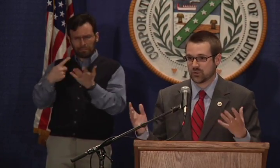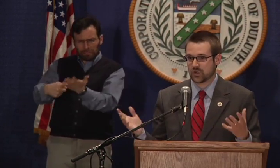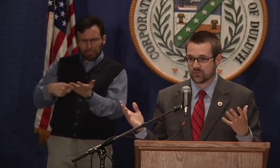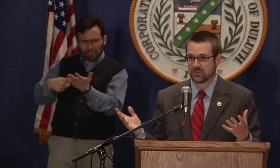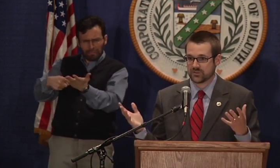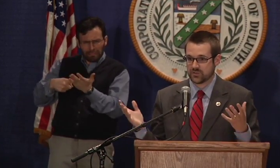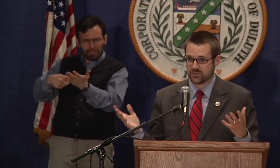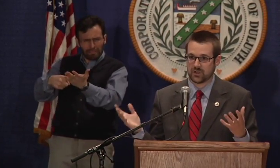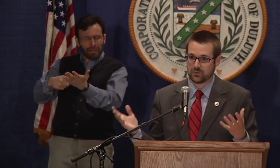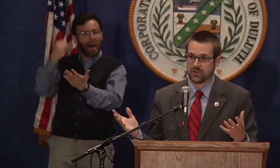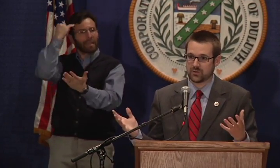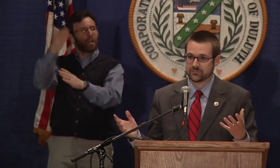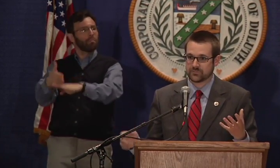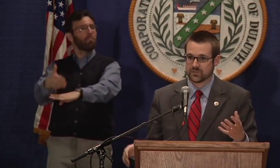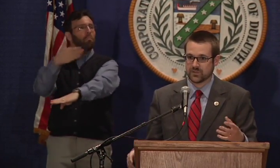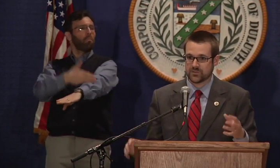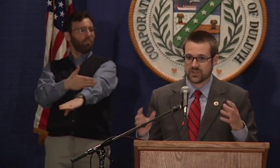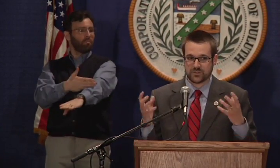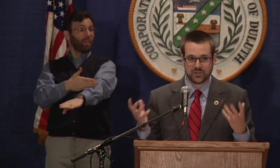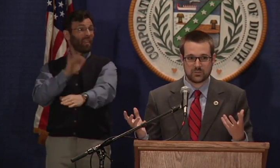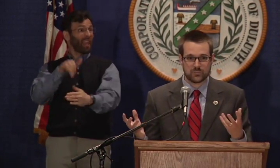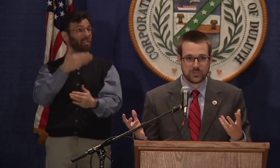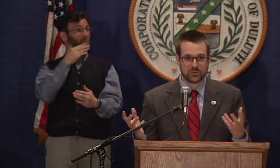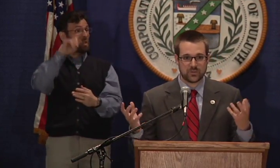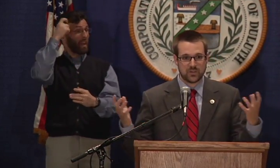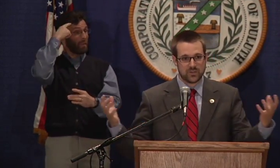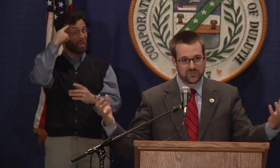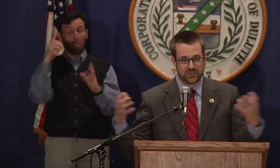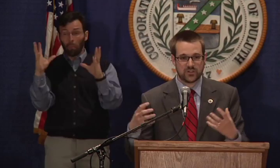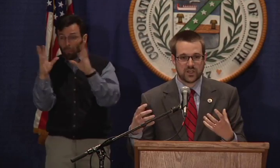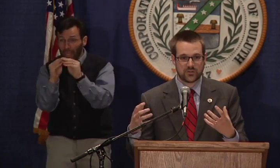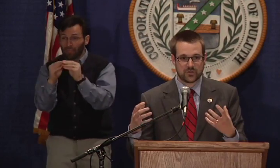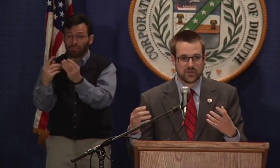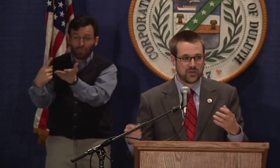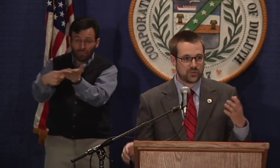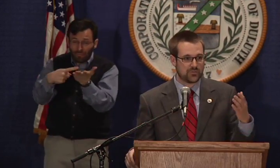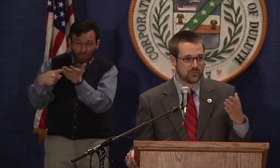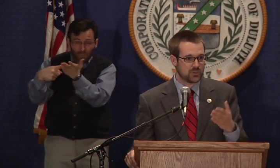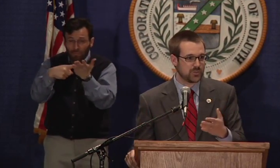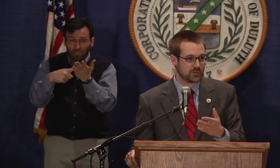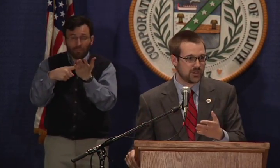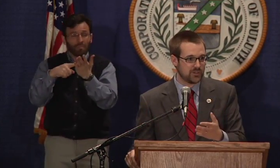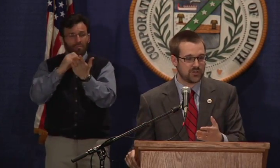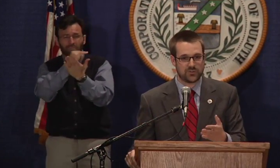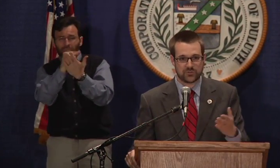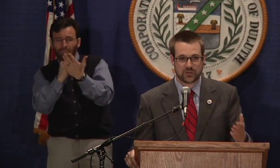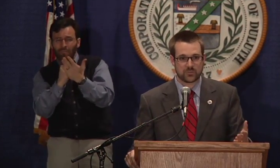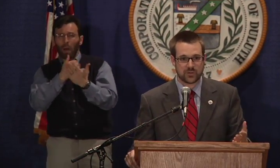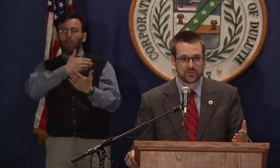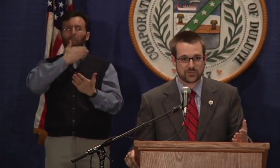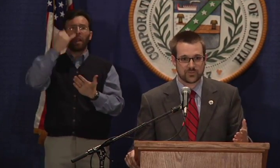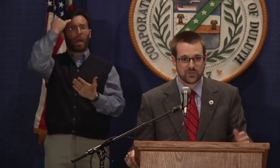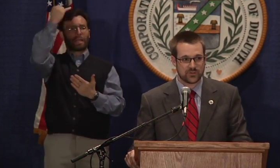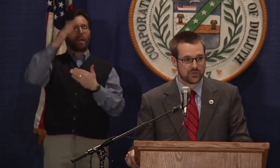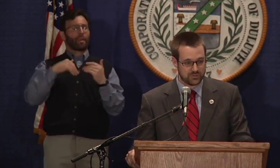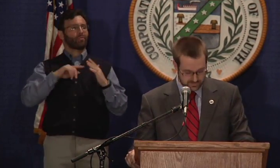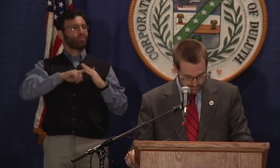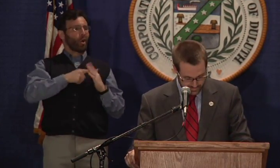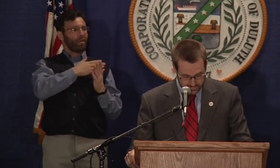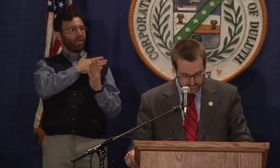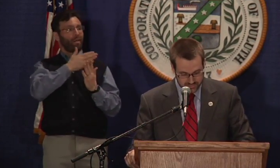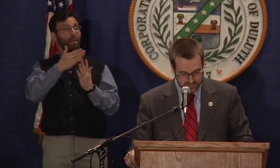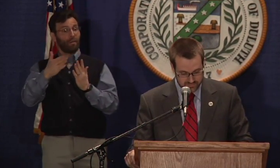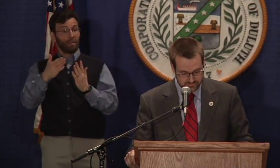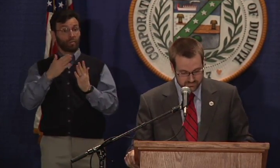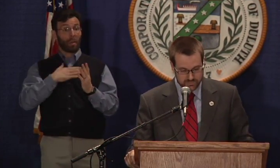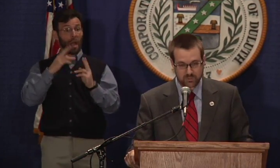that's what good governance is all about. It's actually meeting with people, sitting together, and crafting a much better idea than you started with. So it's